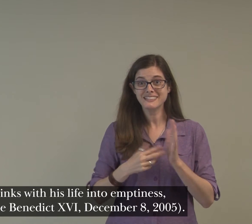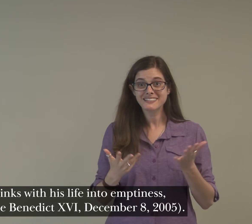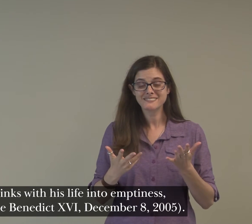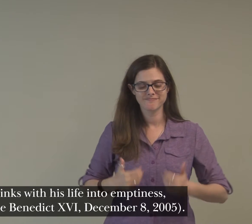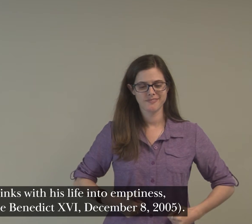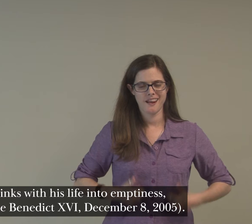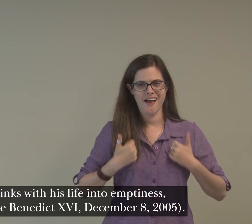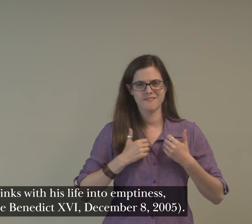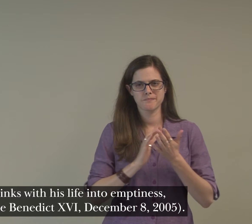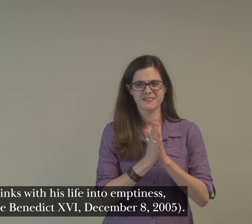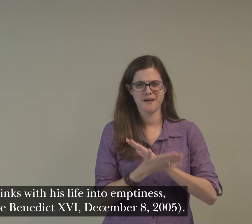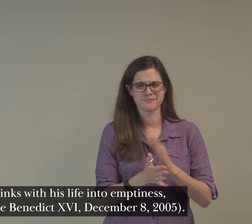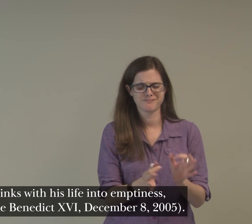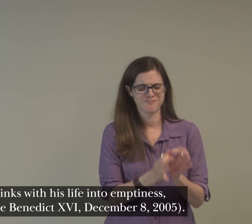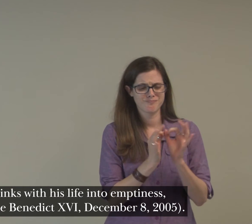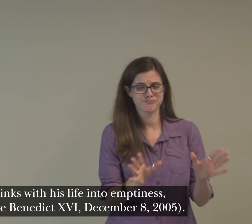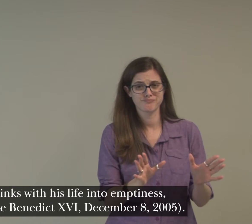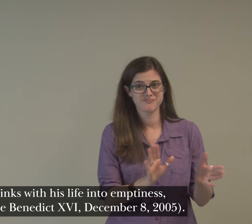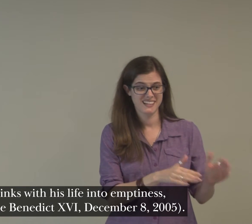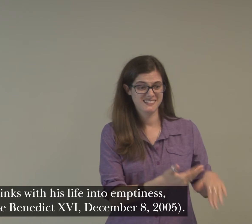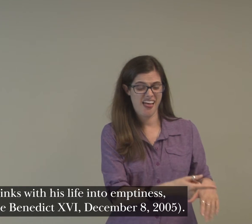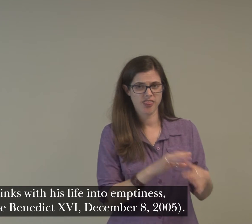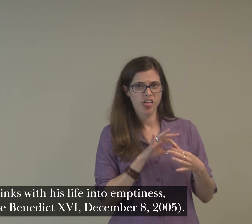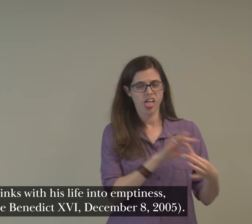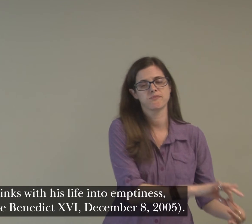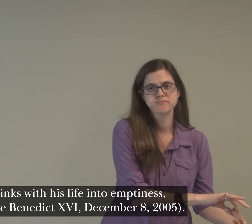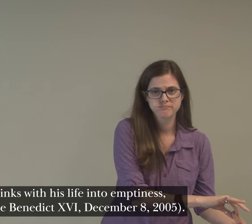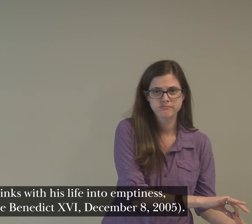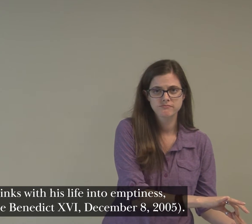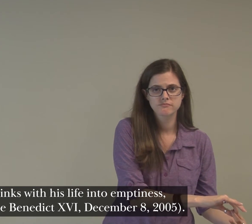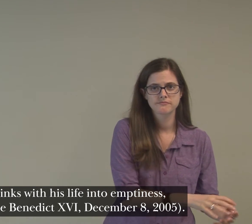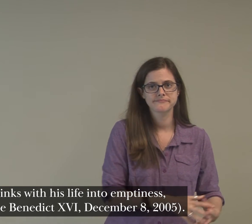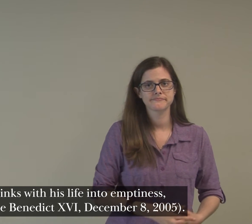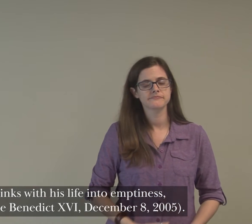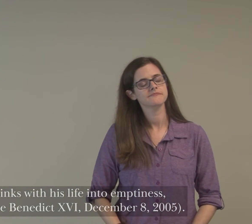than the truth, and thereby sinks with his life into emptiness, into death.